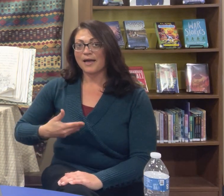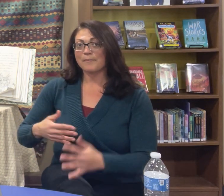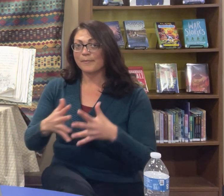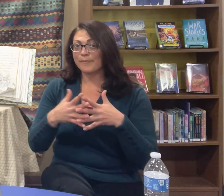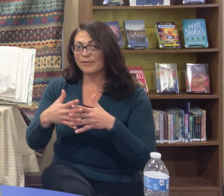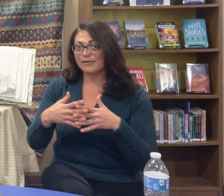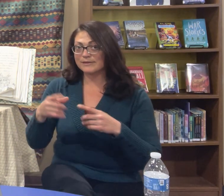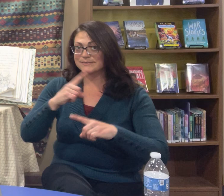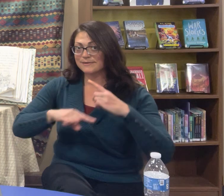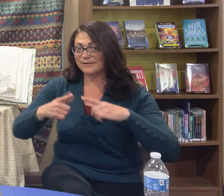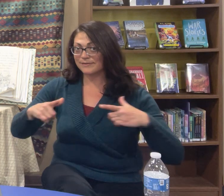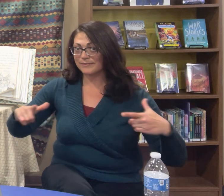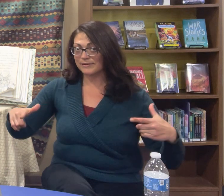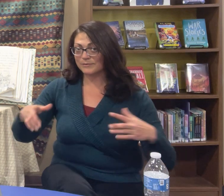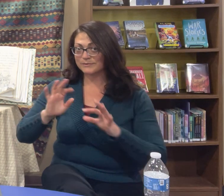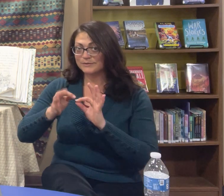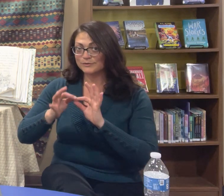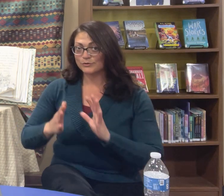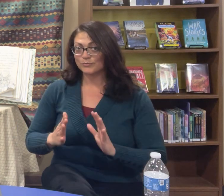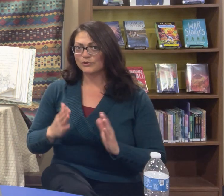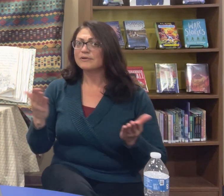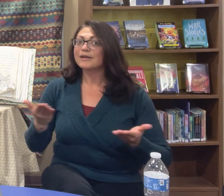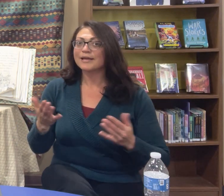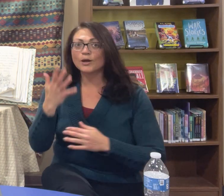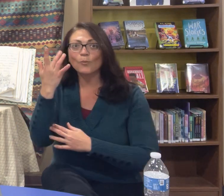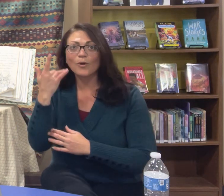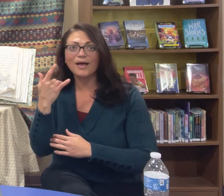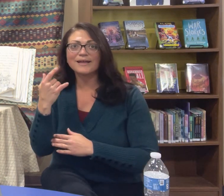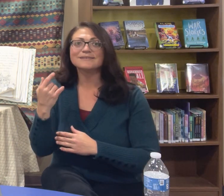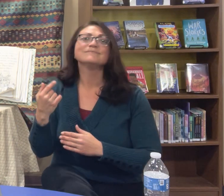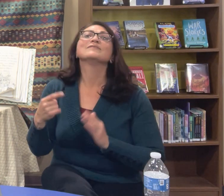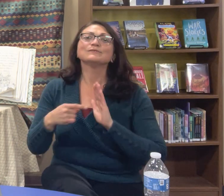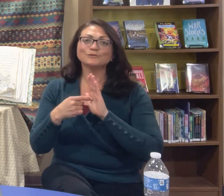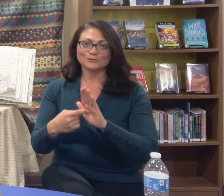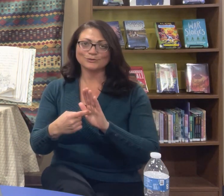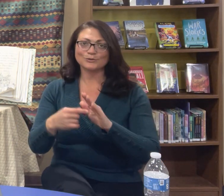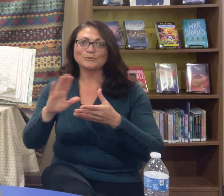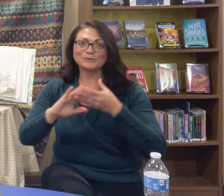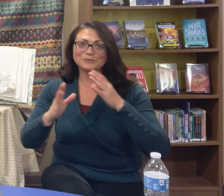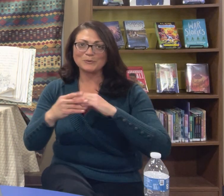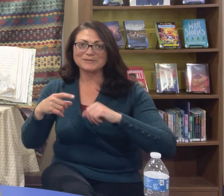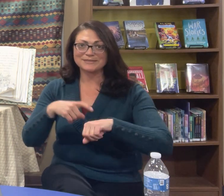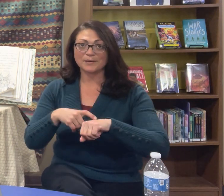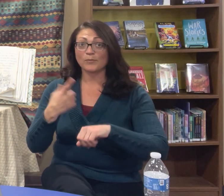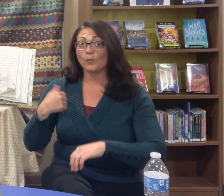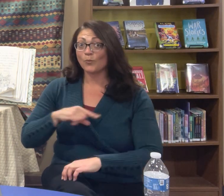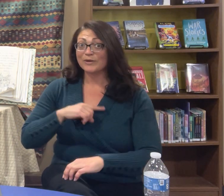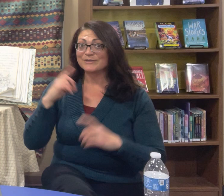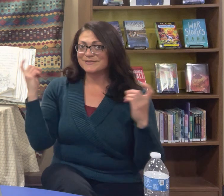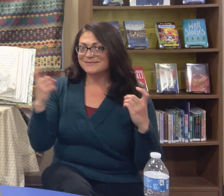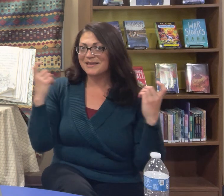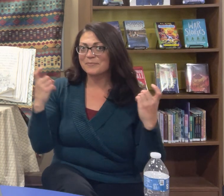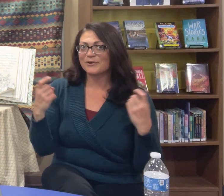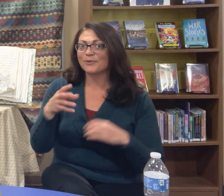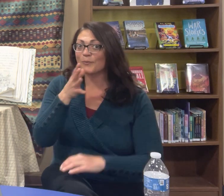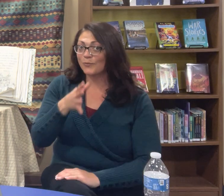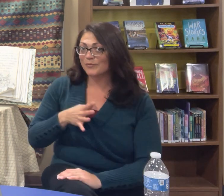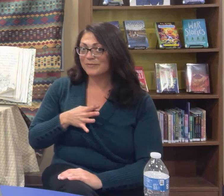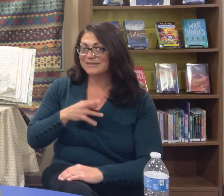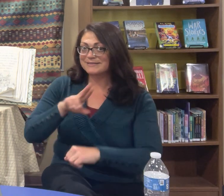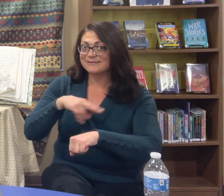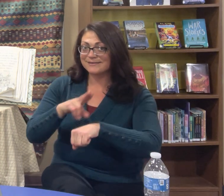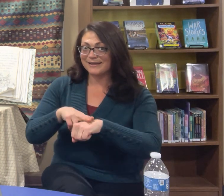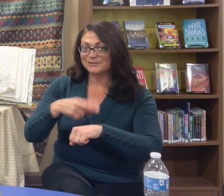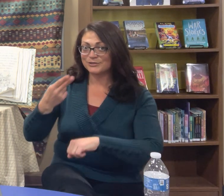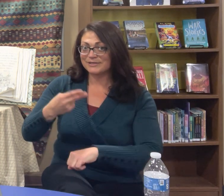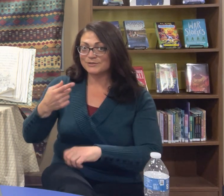Language interpreter and she's going to be joining us to present our Storytime today. And we're celebrating Women's National History Month. And